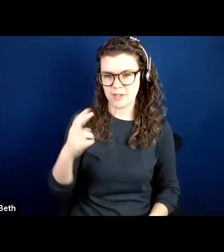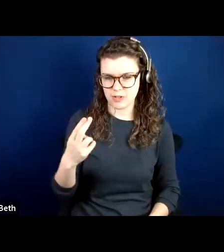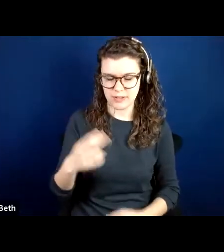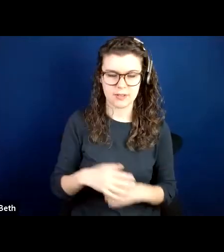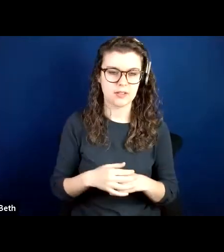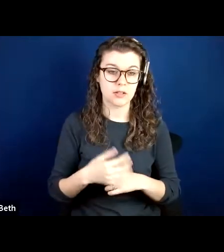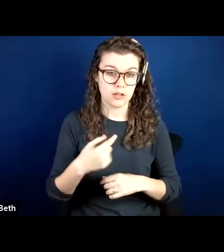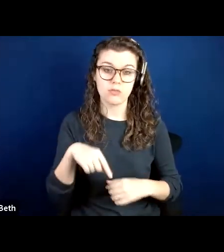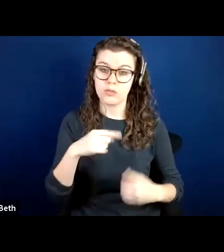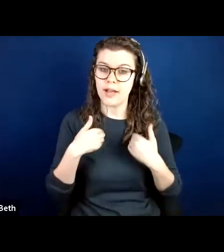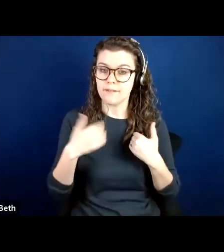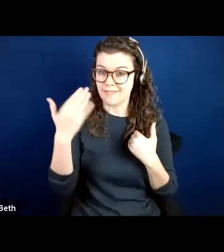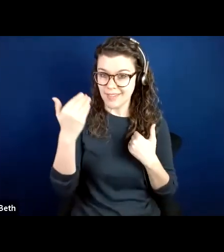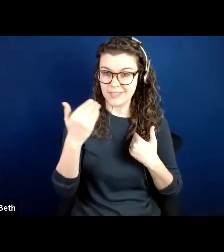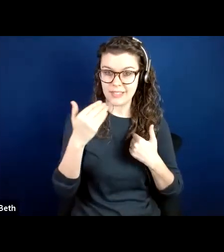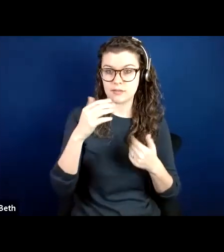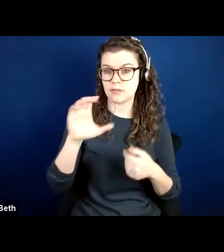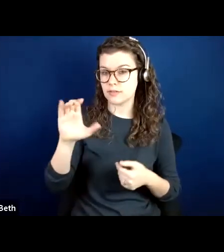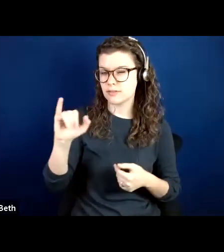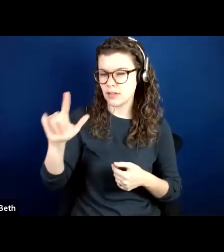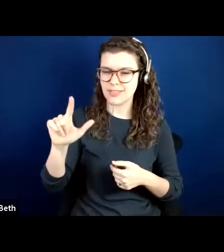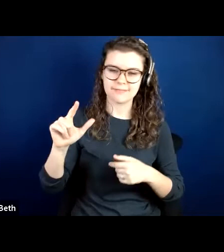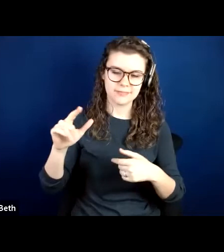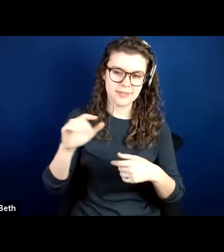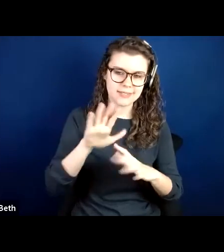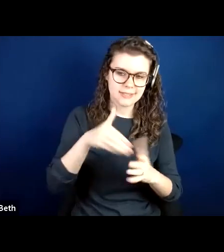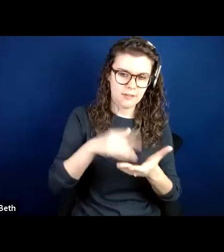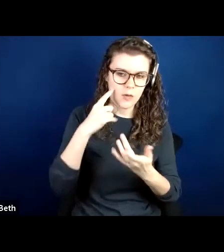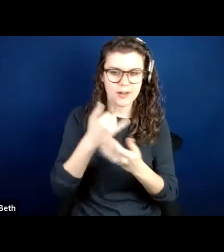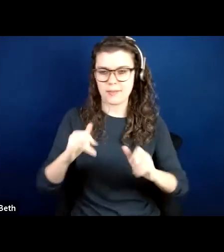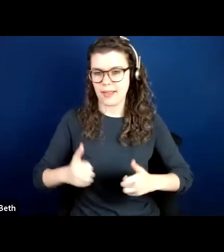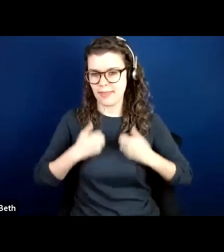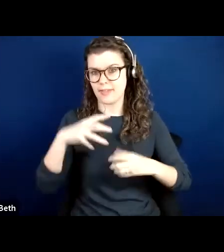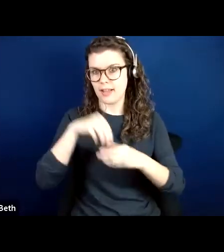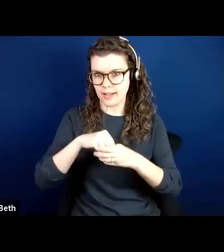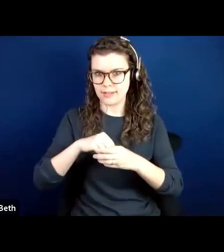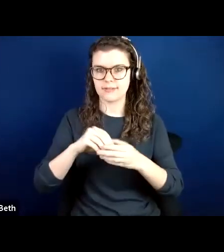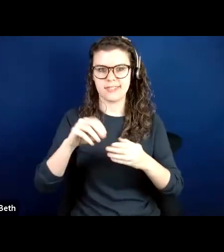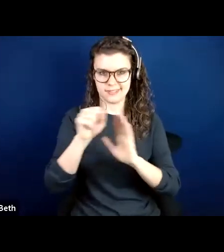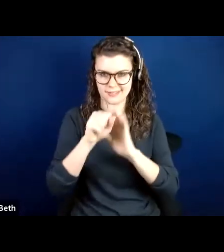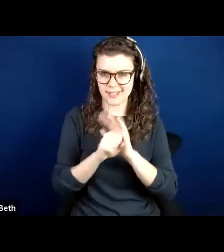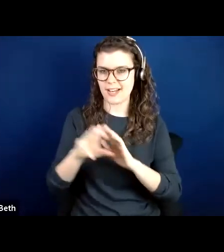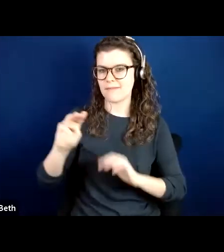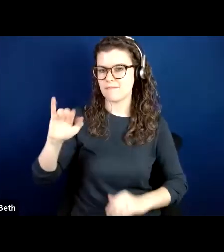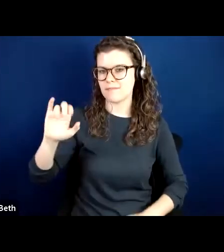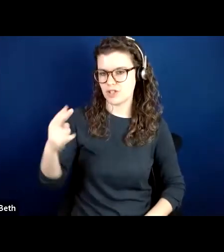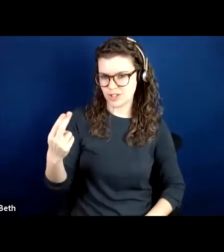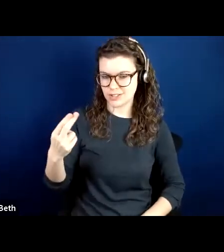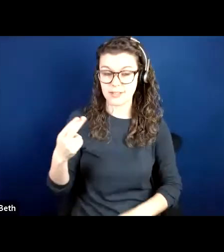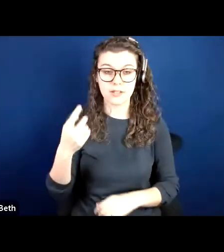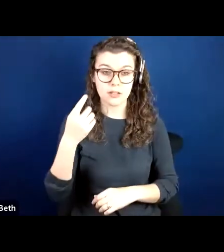15 centers for independent living in the great state of Michigan. And the 5 counties we